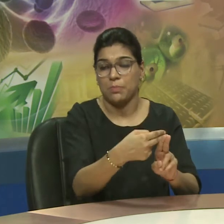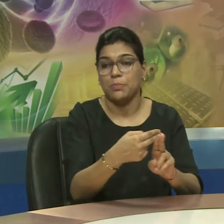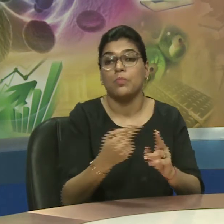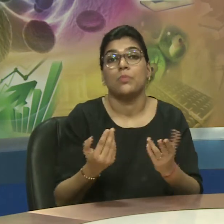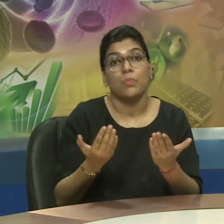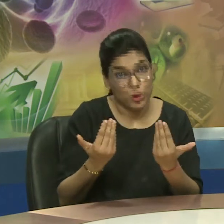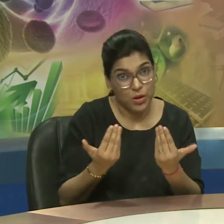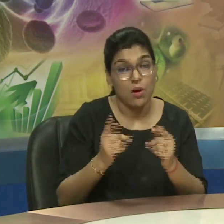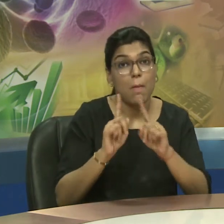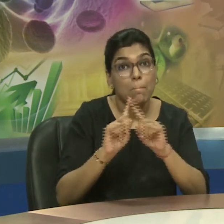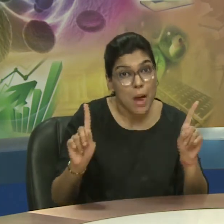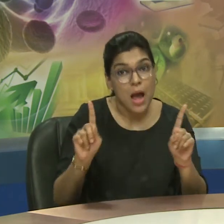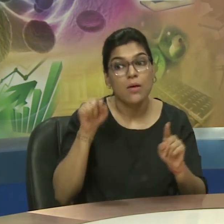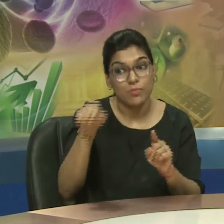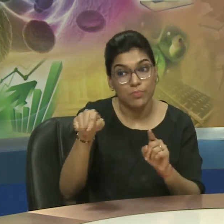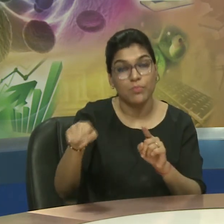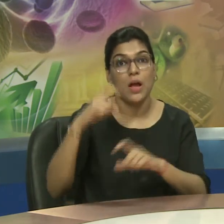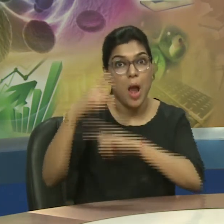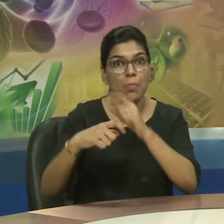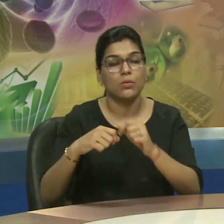without permission of